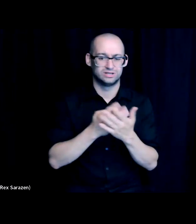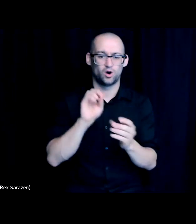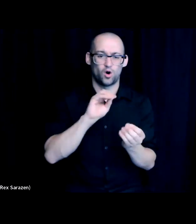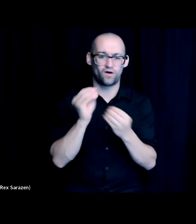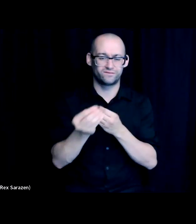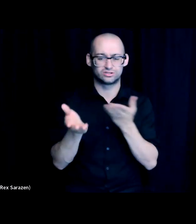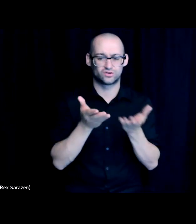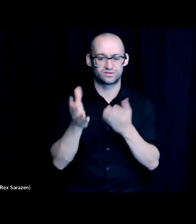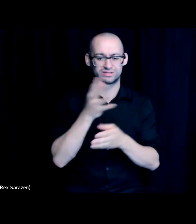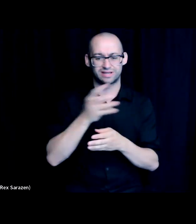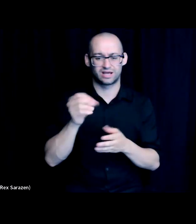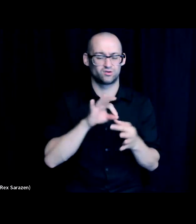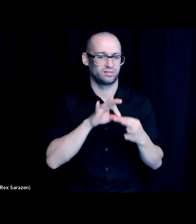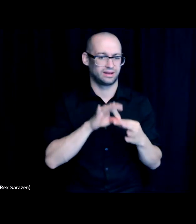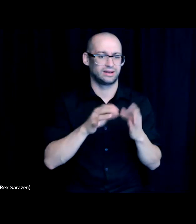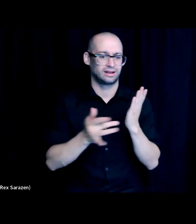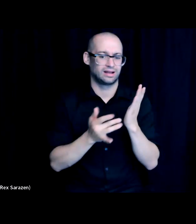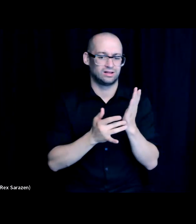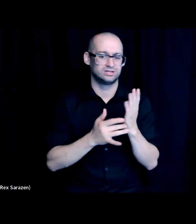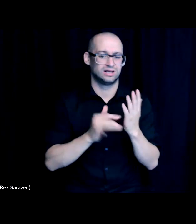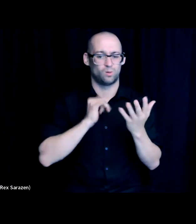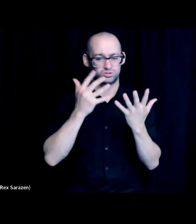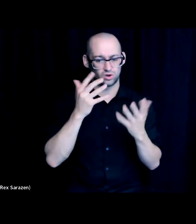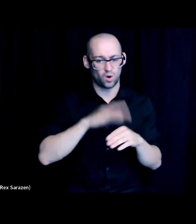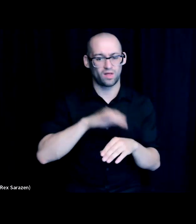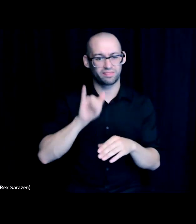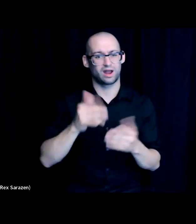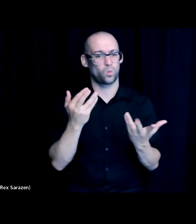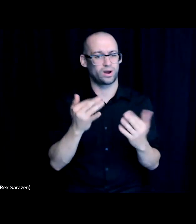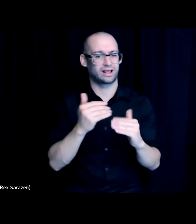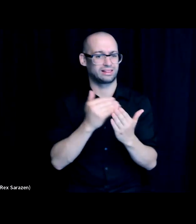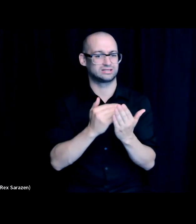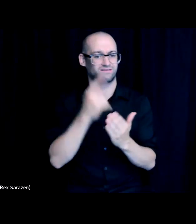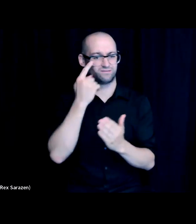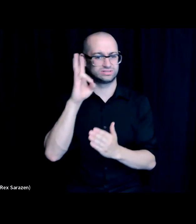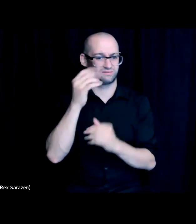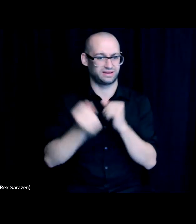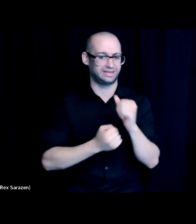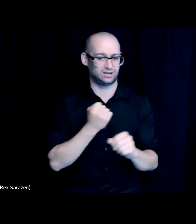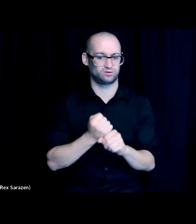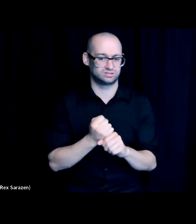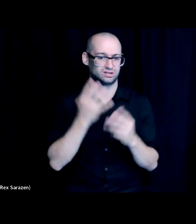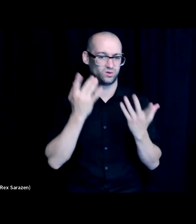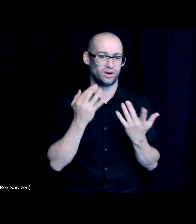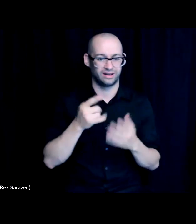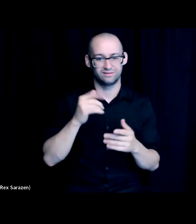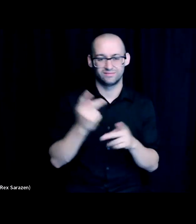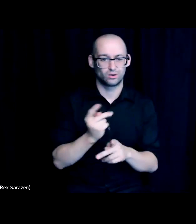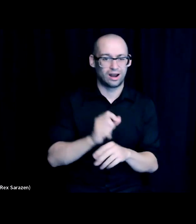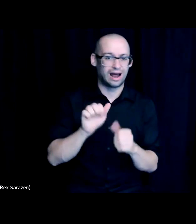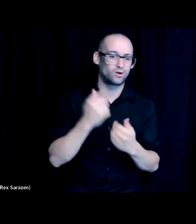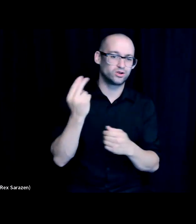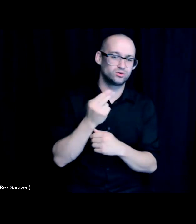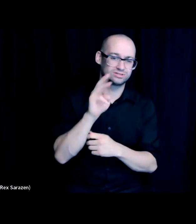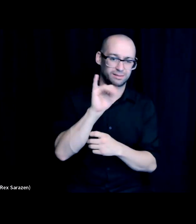and Related Technology. I was on that waiting list for 7.5 years and never made it in to learn how to utilize Microsoft